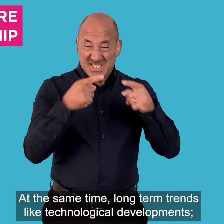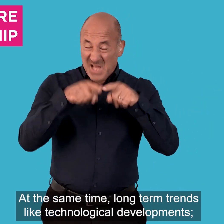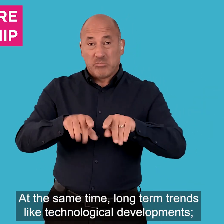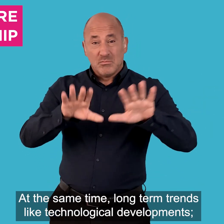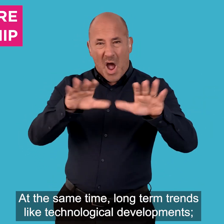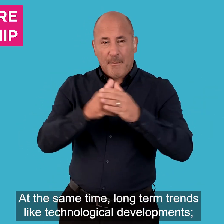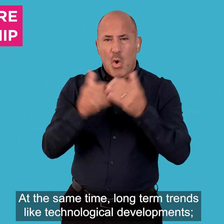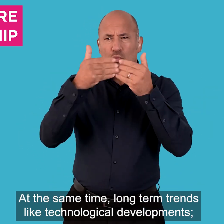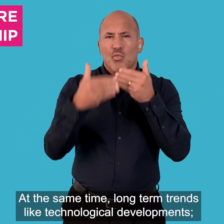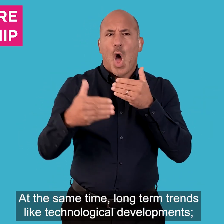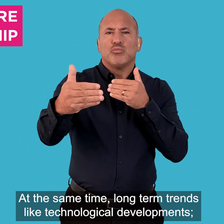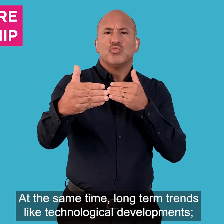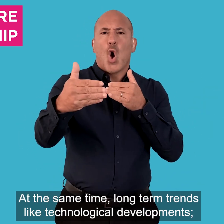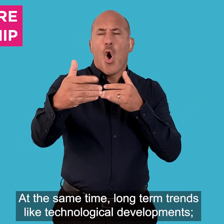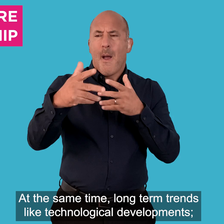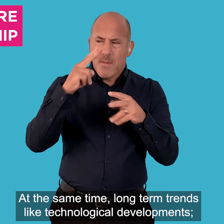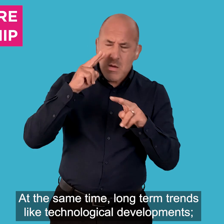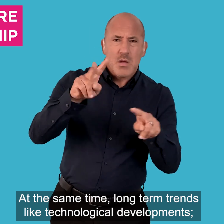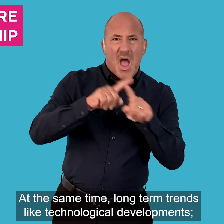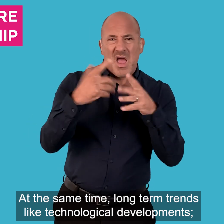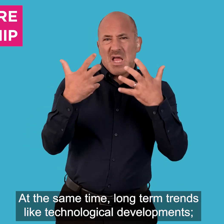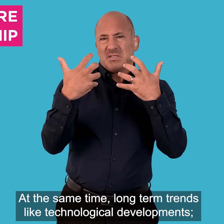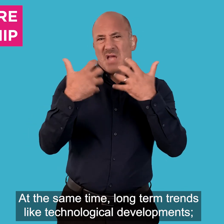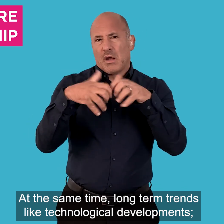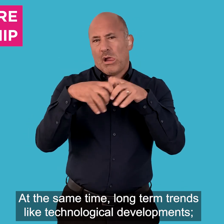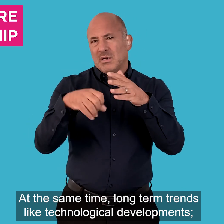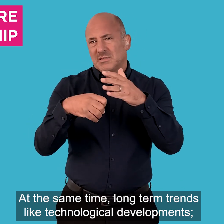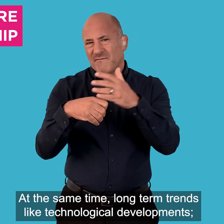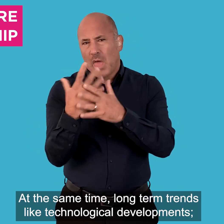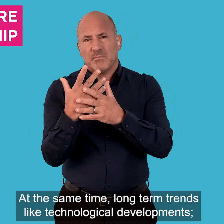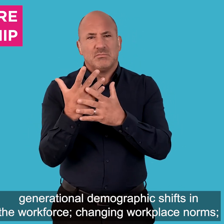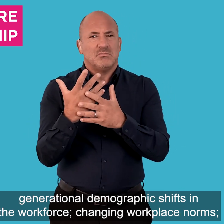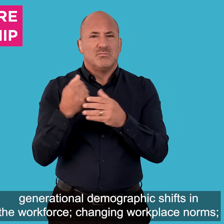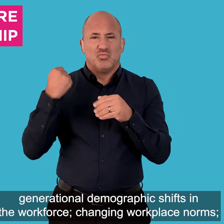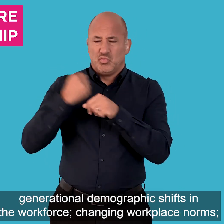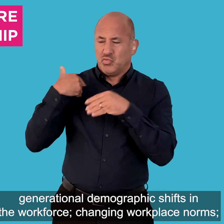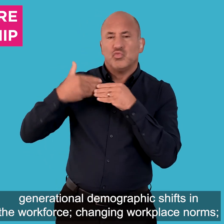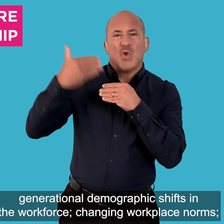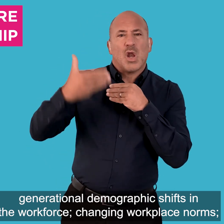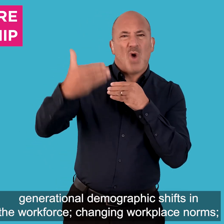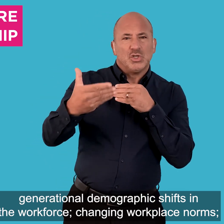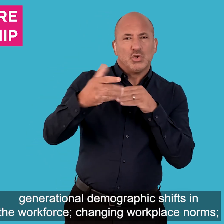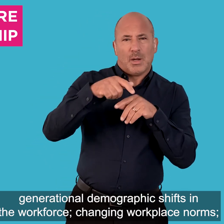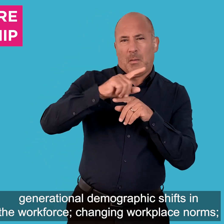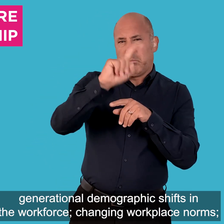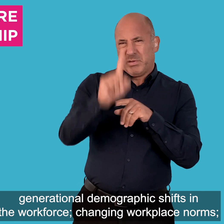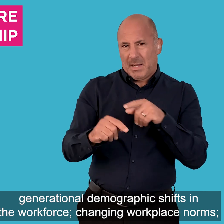at the same time, long-term trends like technological developments, generational demographic shifts